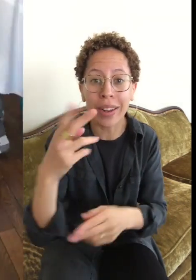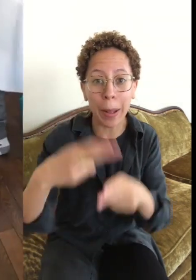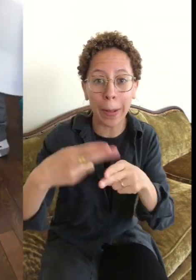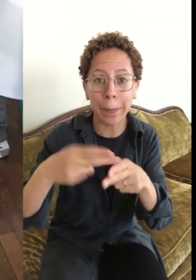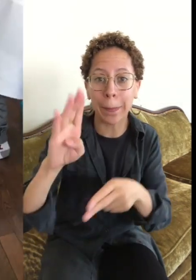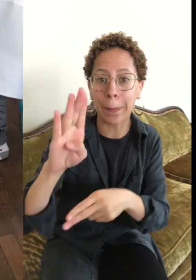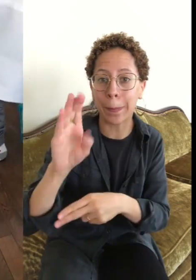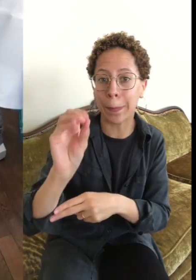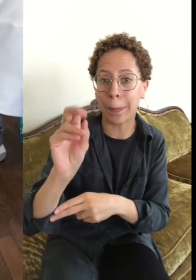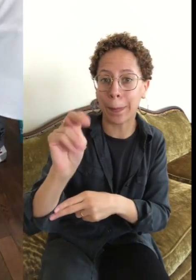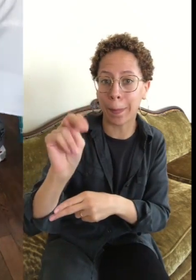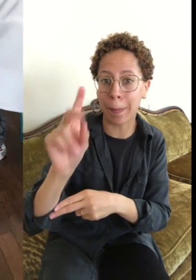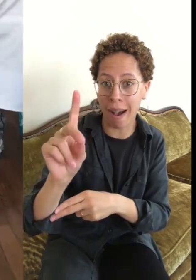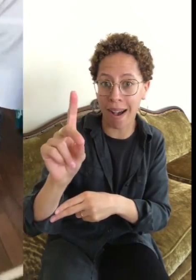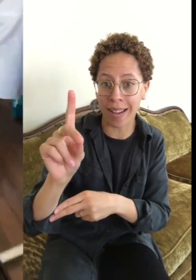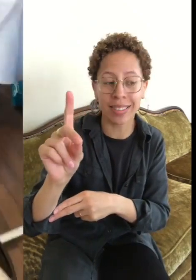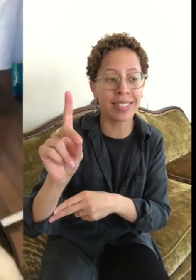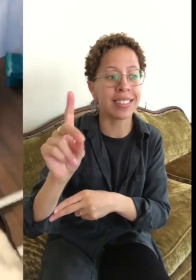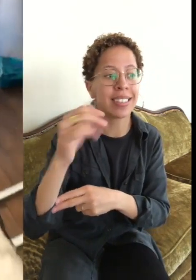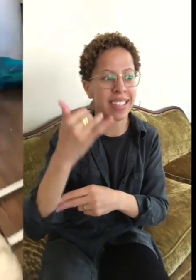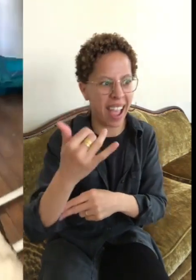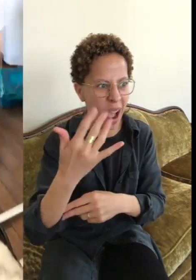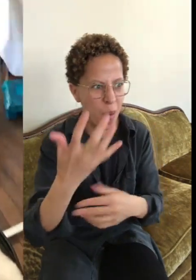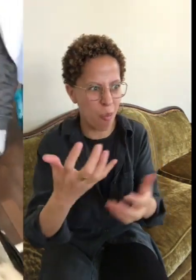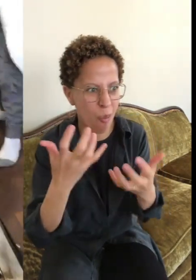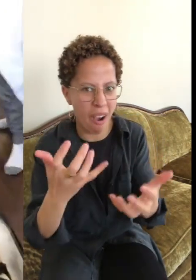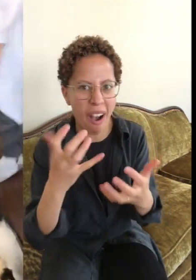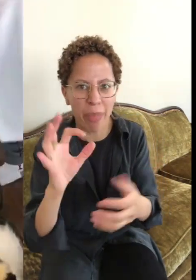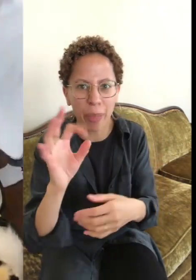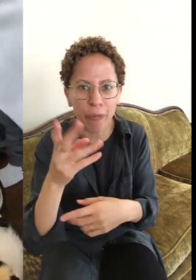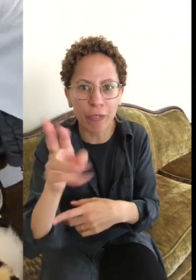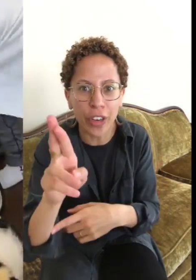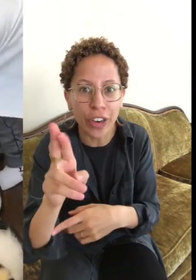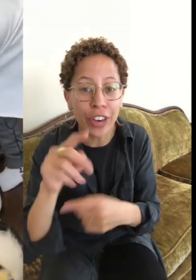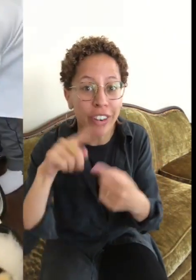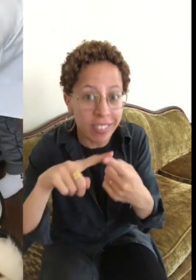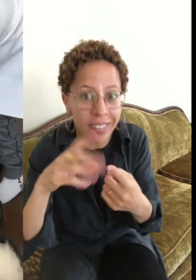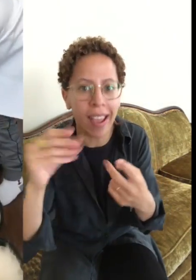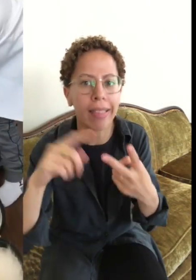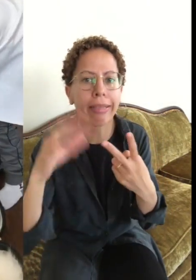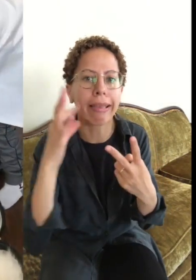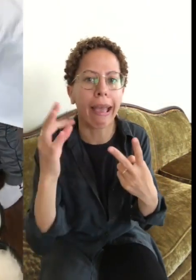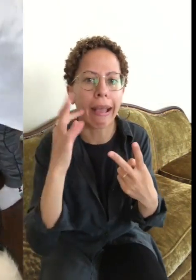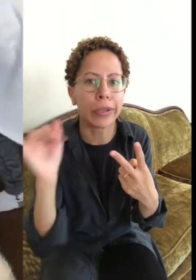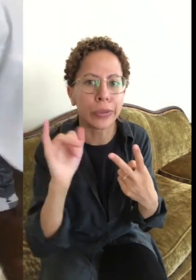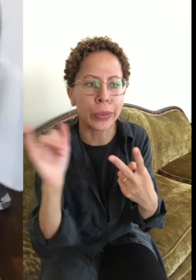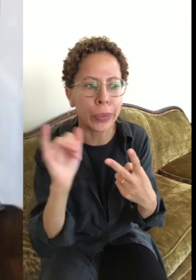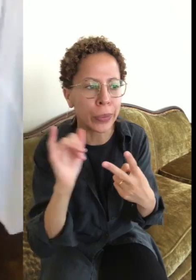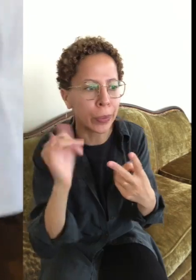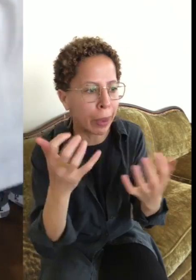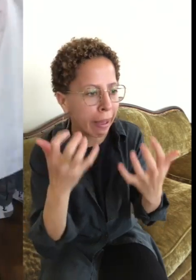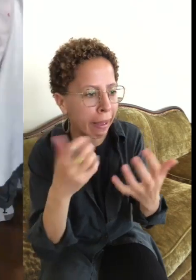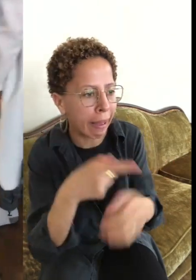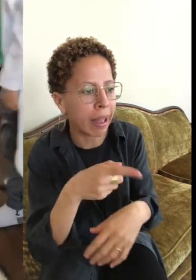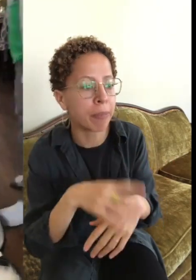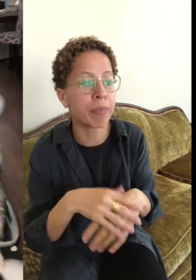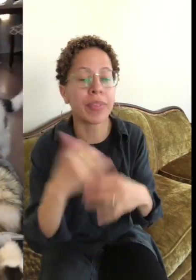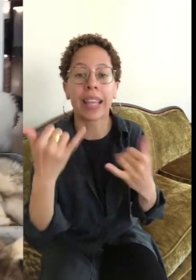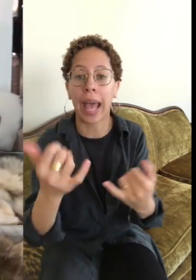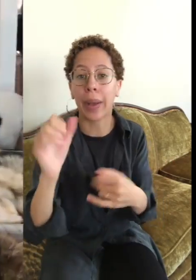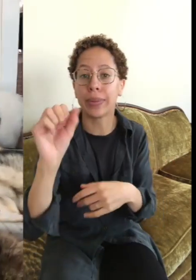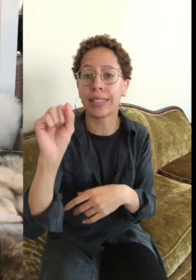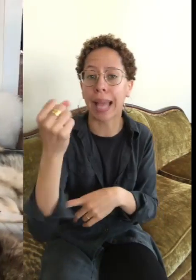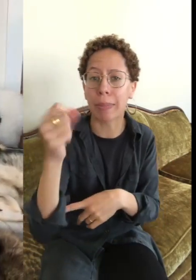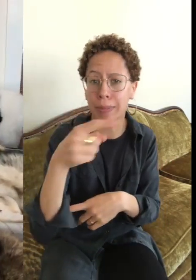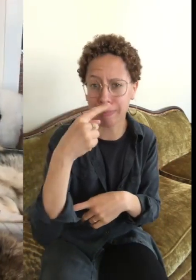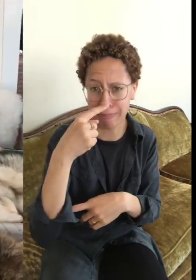who's after our collection of furs, and we have our cat as well. No. So, Simon the scientist, can you take a moment to